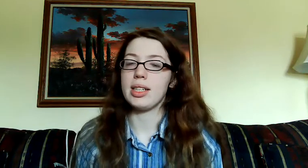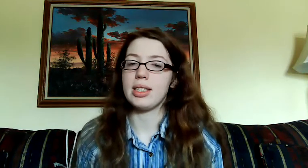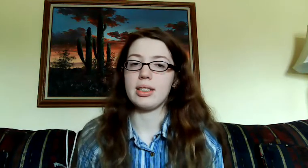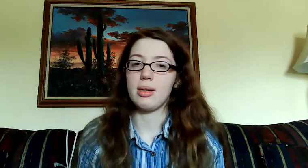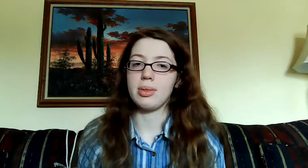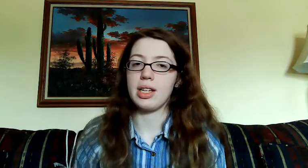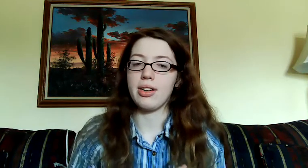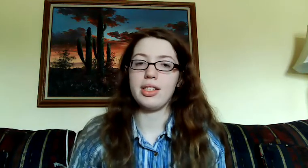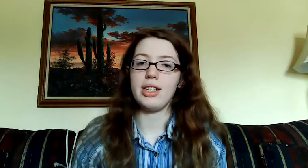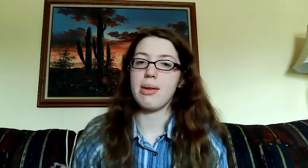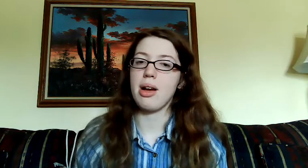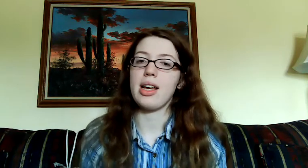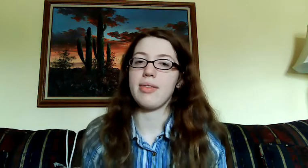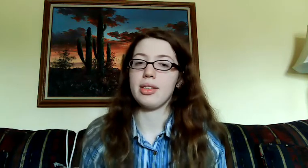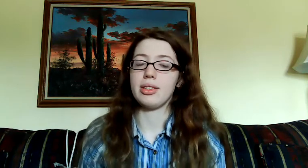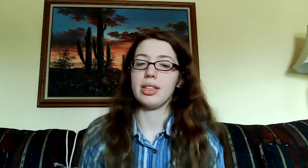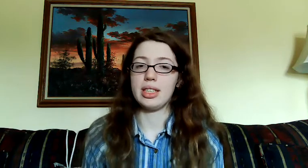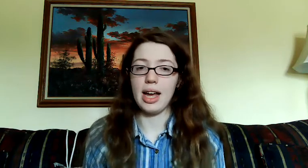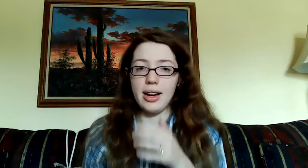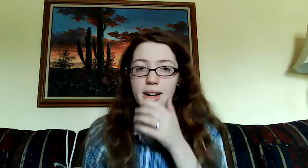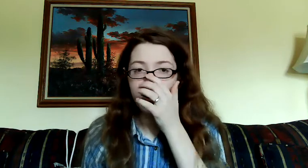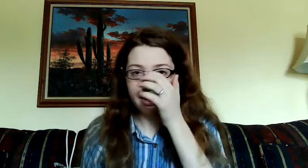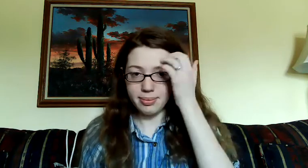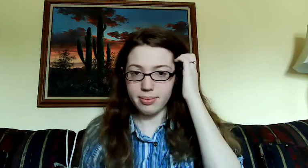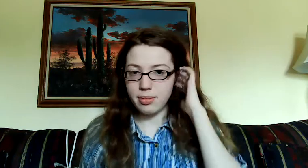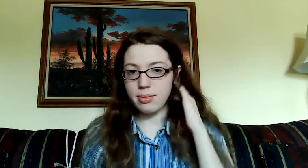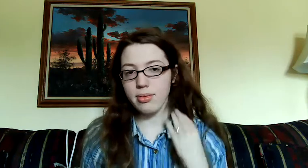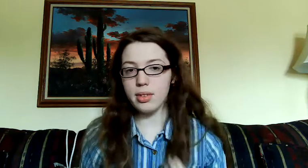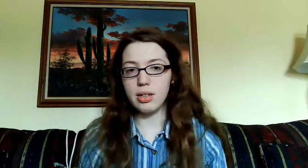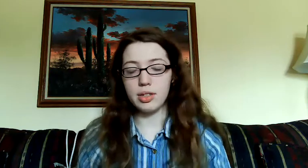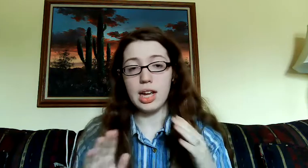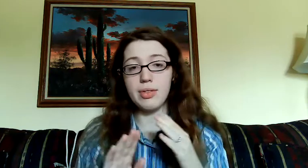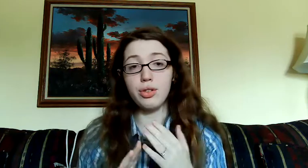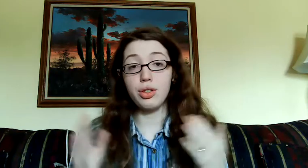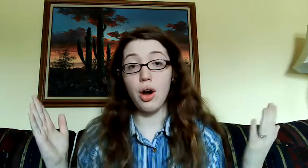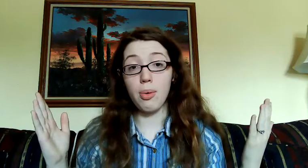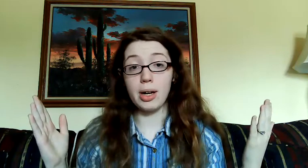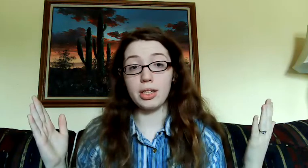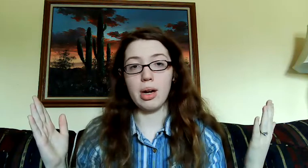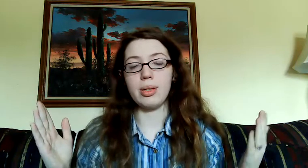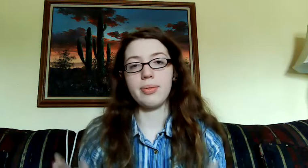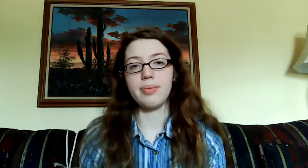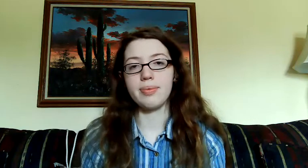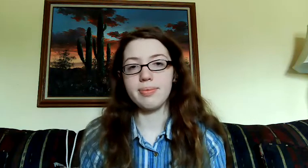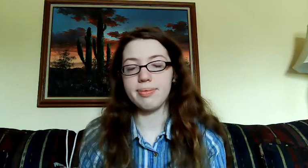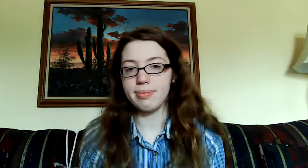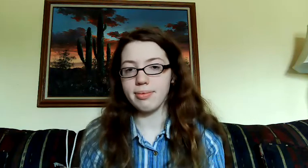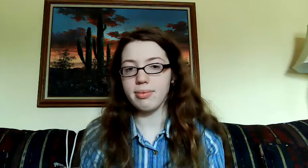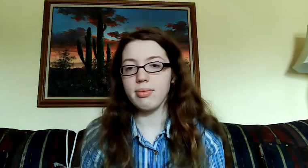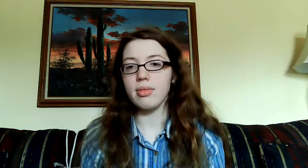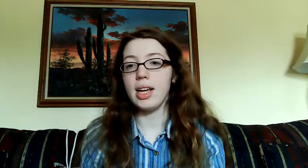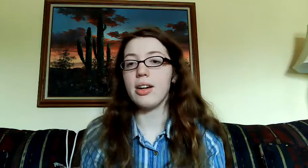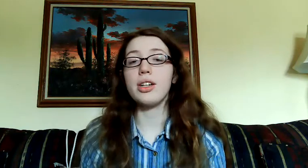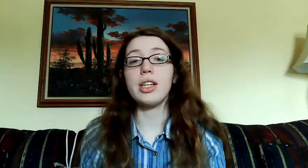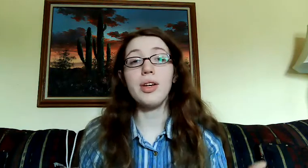can almost guarantee they probably haven't learned this yet. It would save you so much trouble. And of course, if you want to